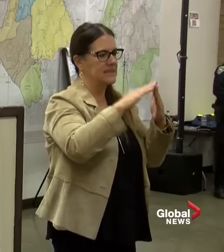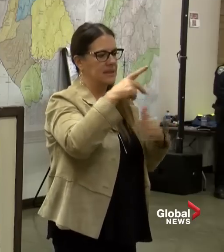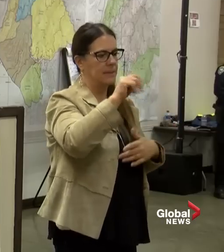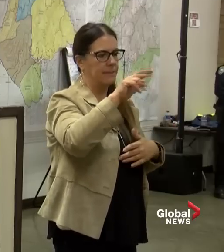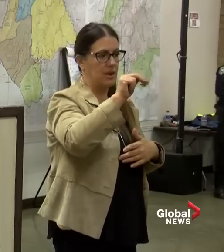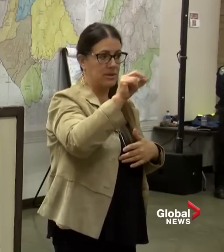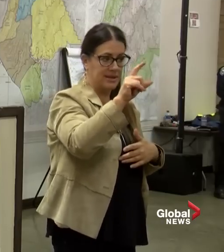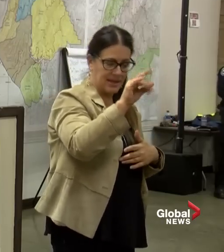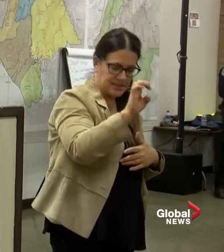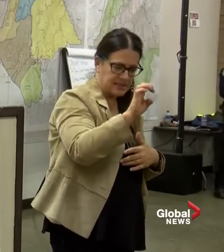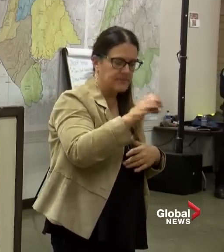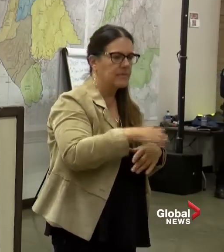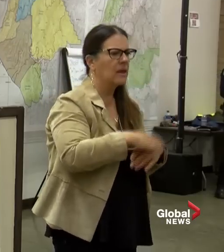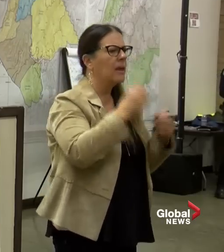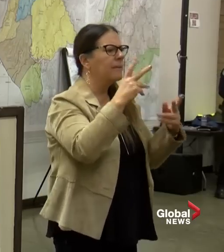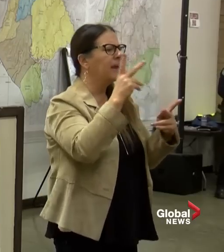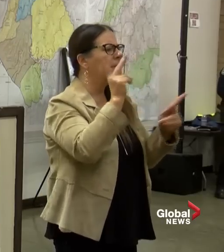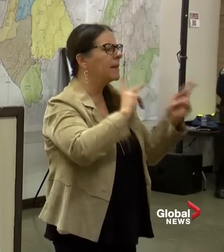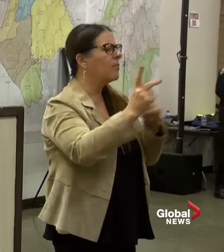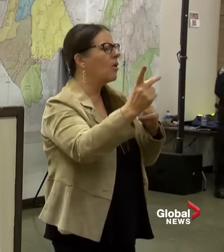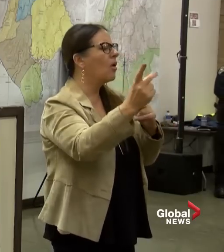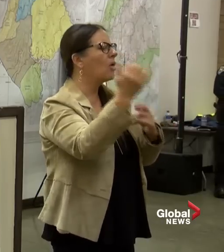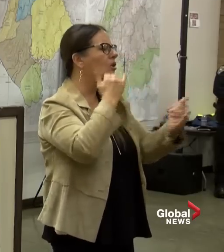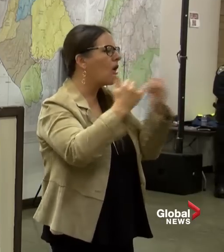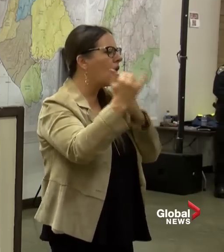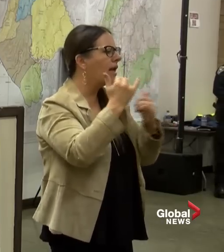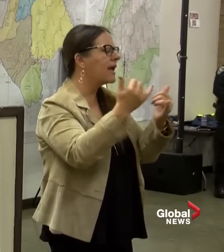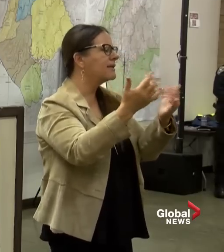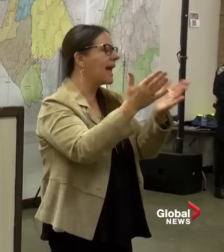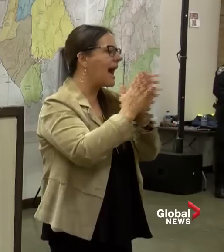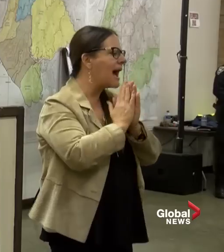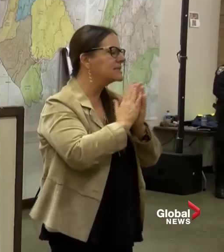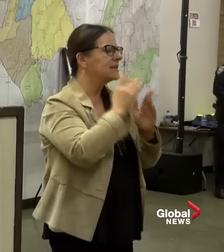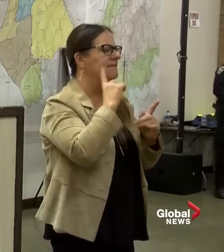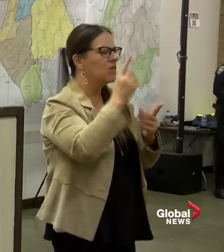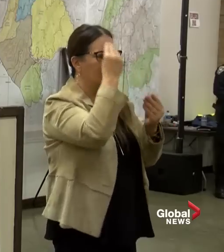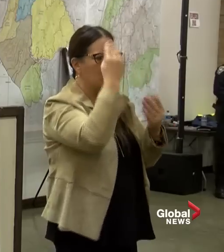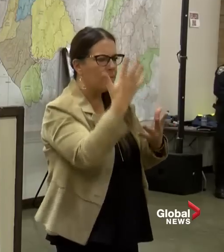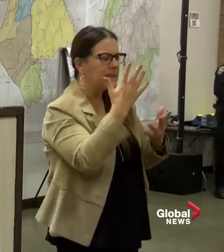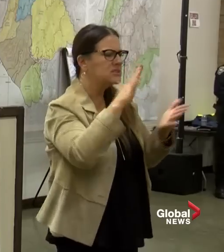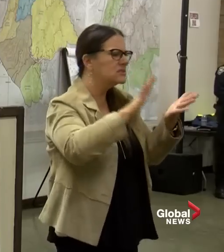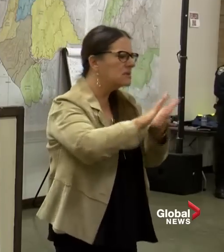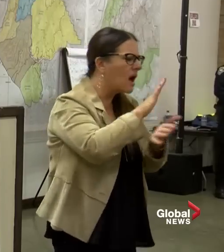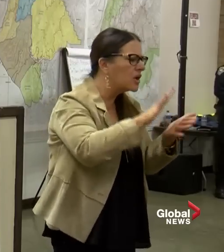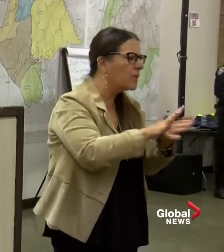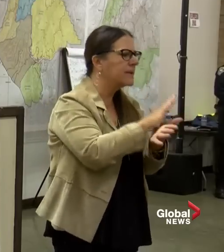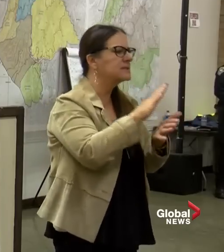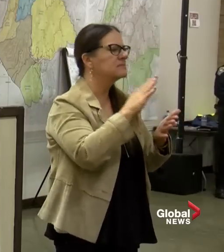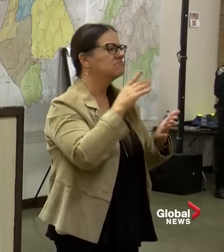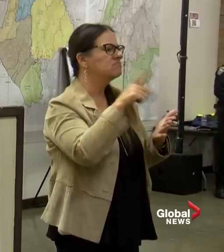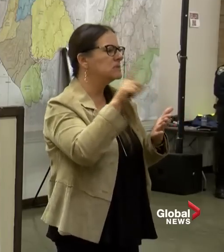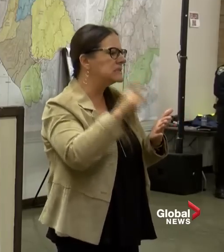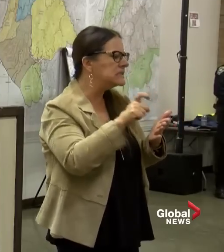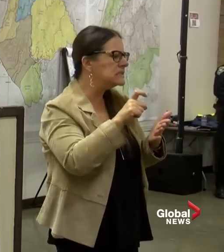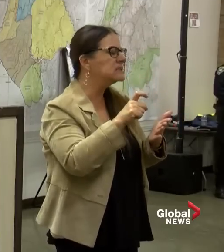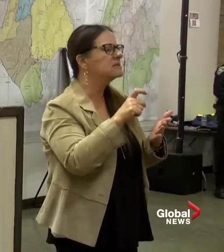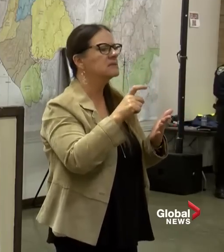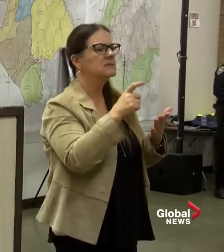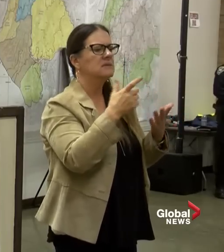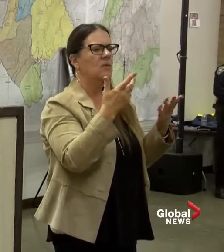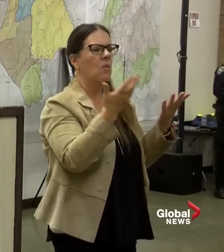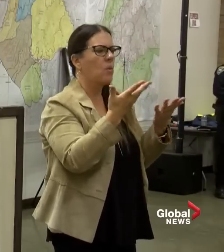Many people are asking for information, documents. You can get all of this information, services,